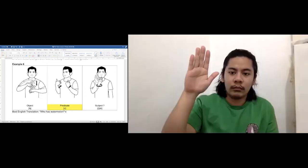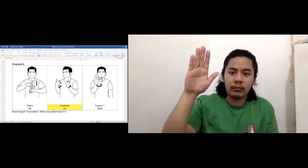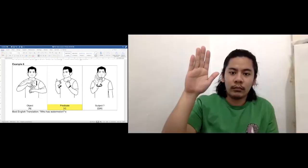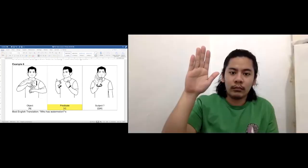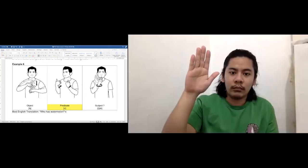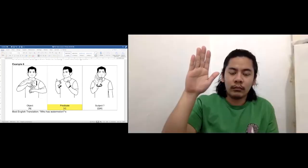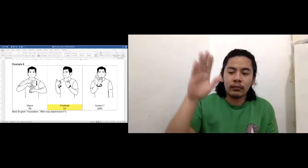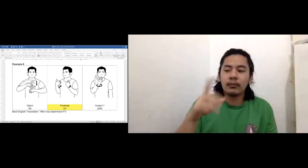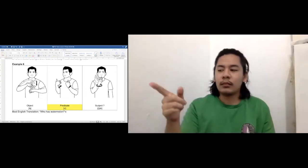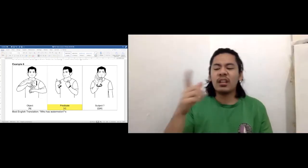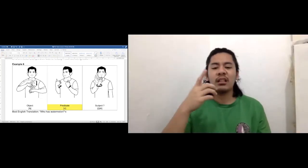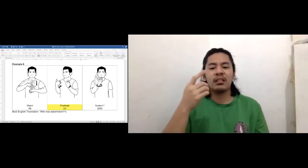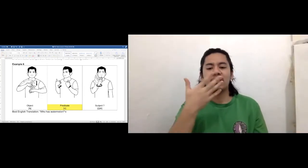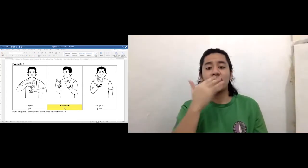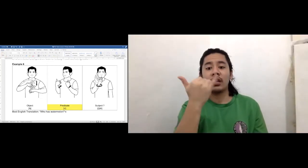Shaq.